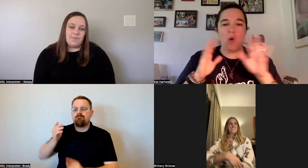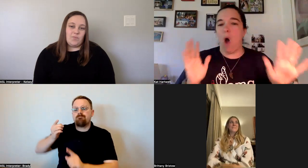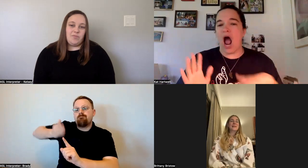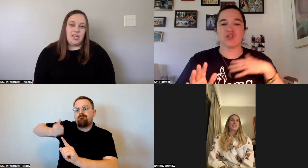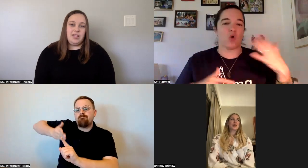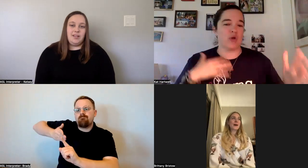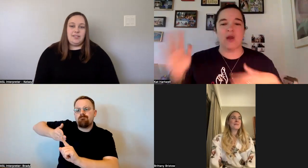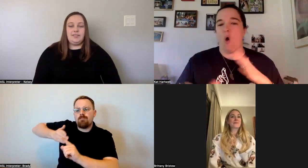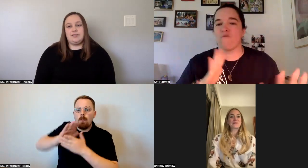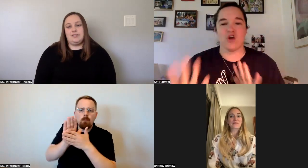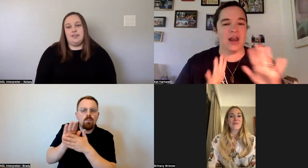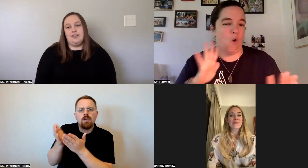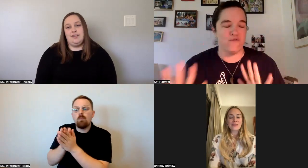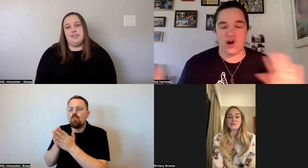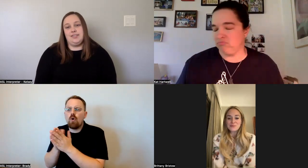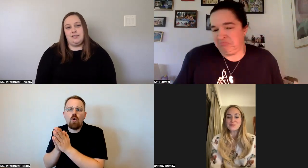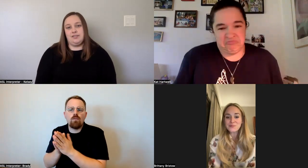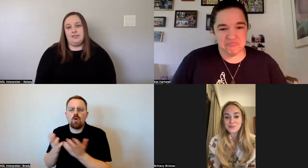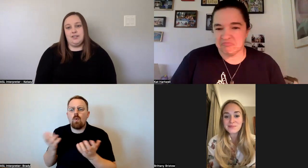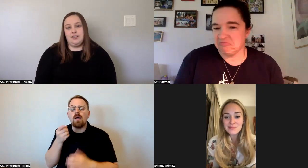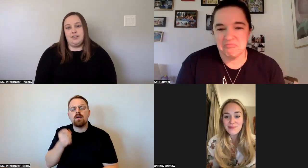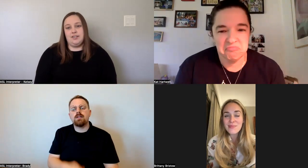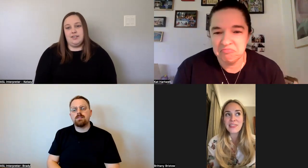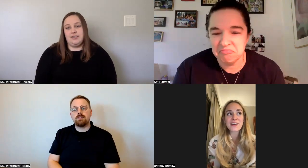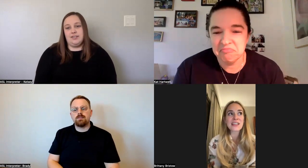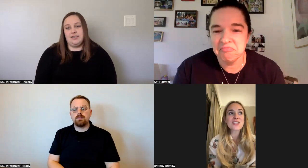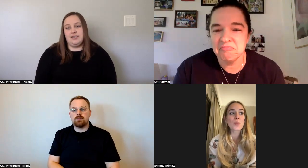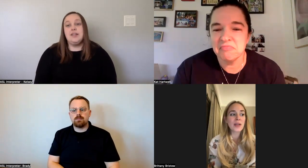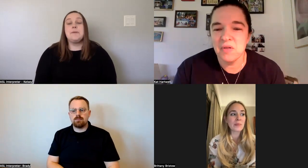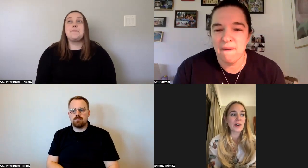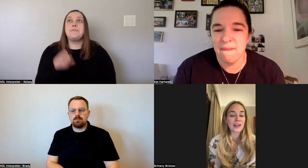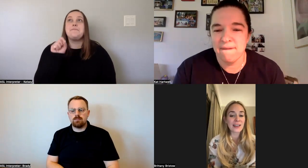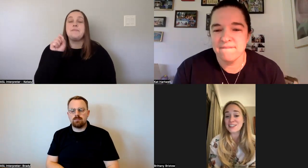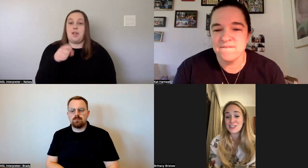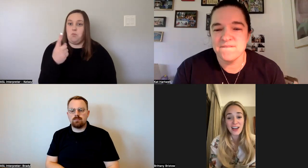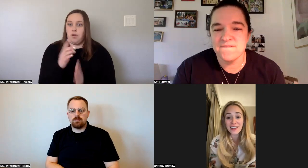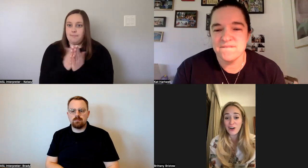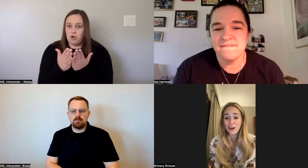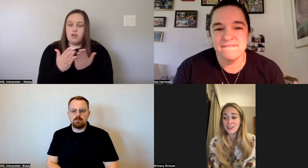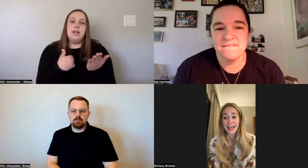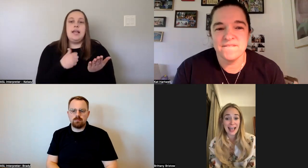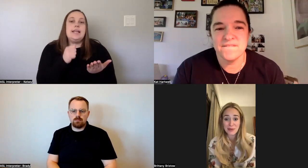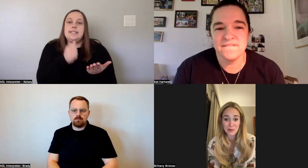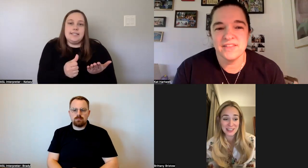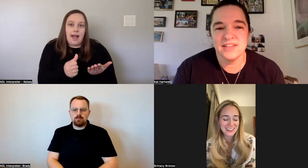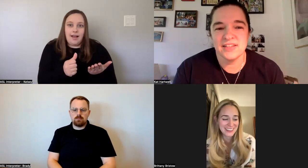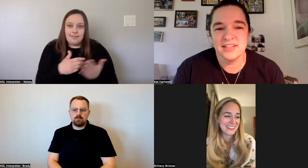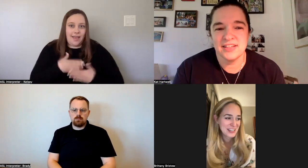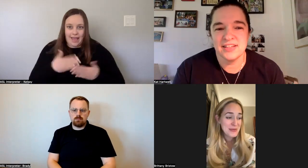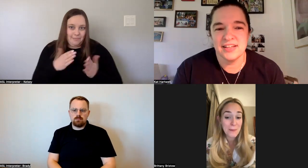that you will watch or What? read over and over. There is one book. It's not at all a happy